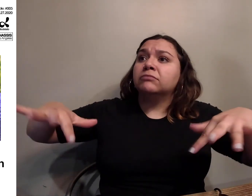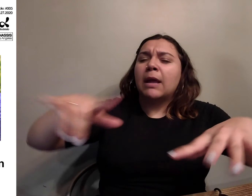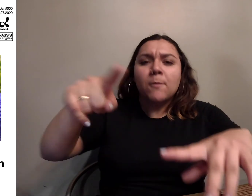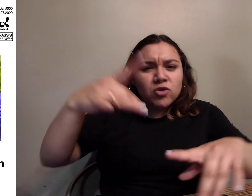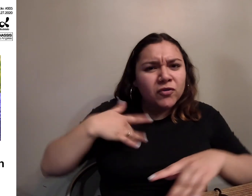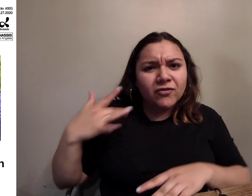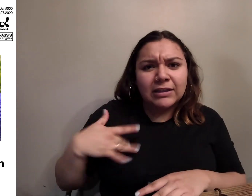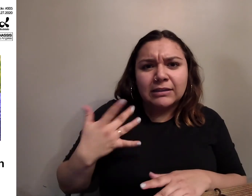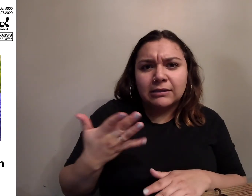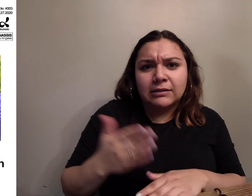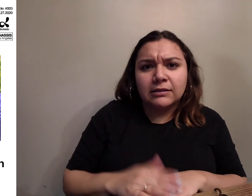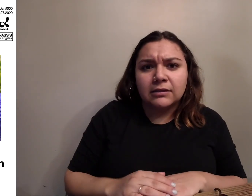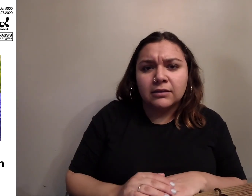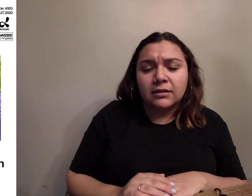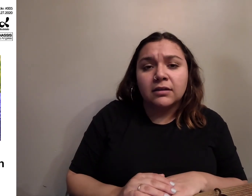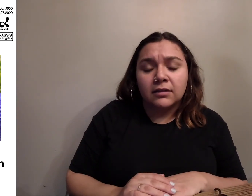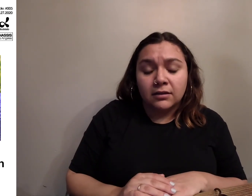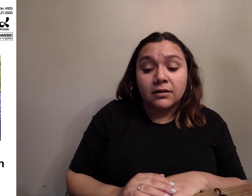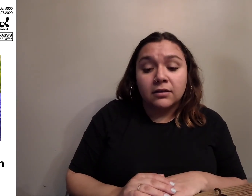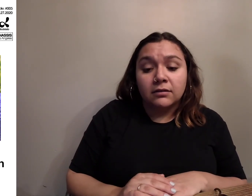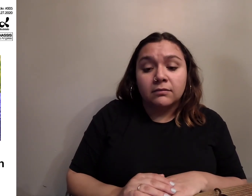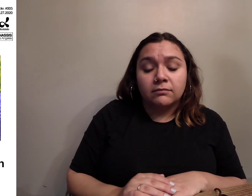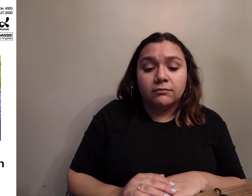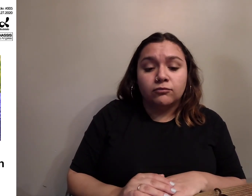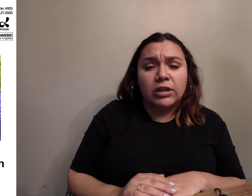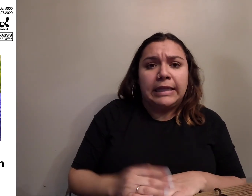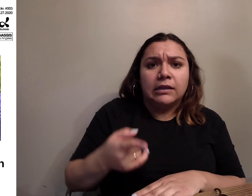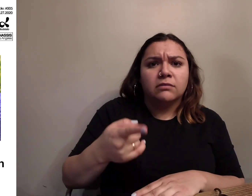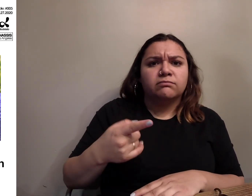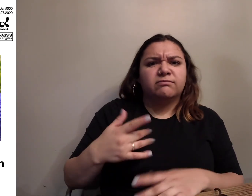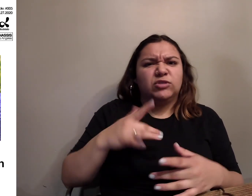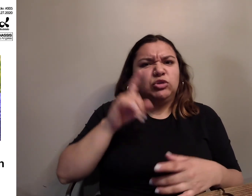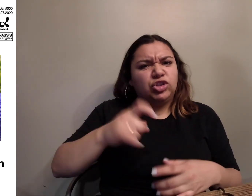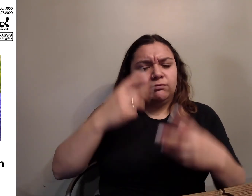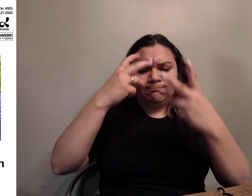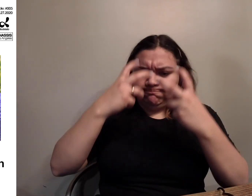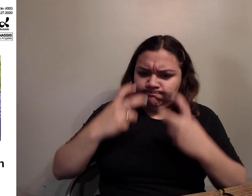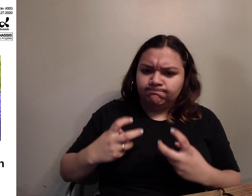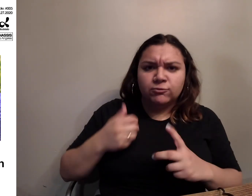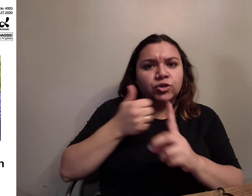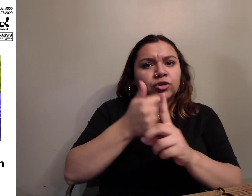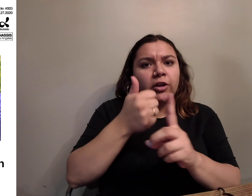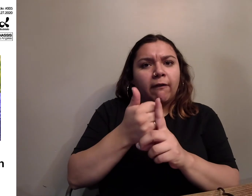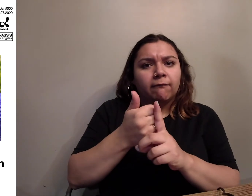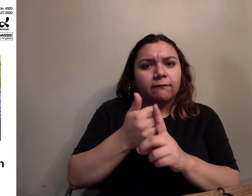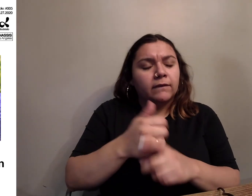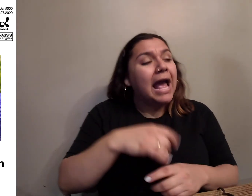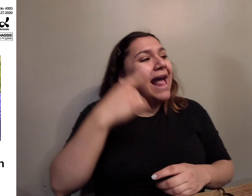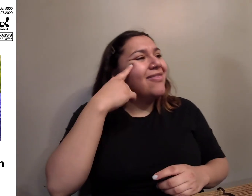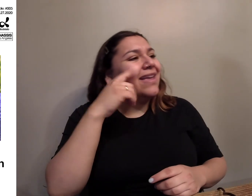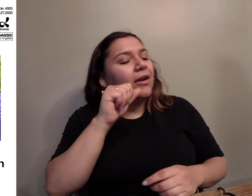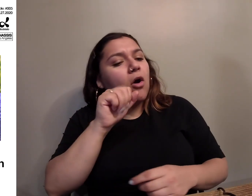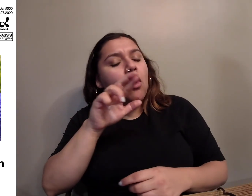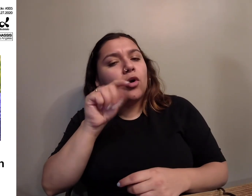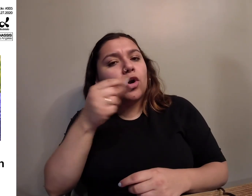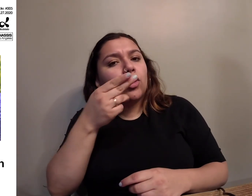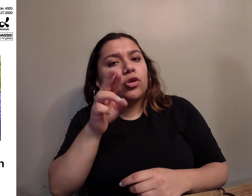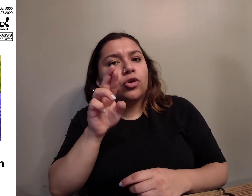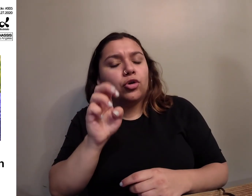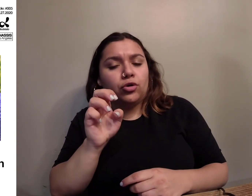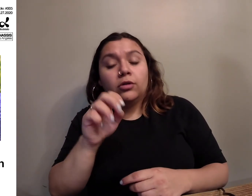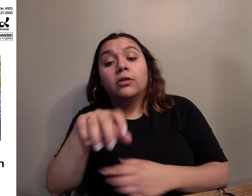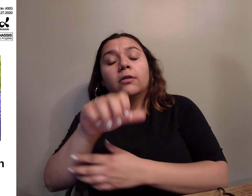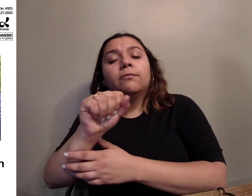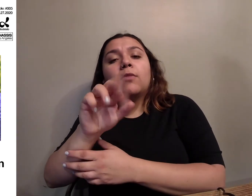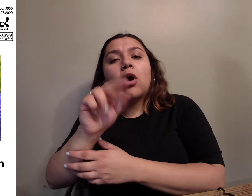feeling, and interrogate yourself and the moment. I think what Arthur Miller said so briefly remains